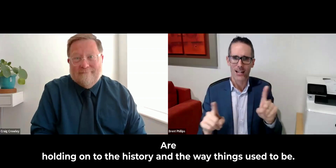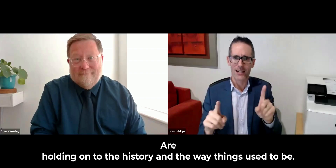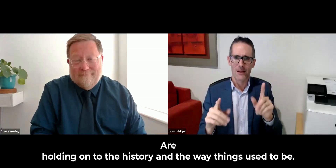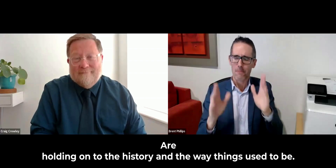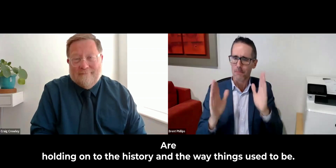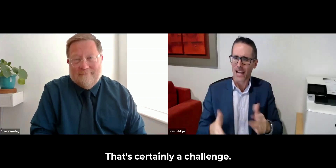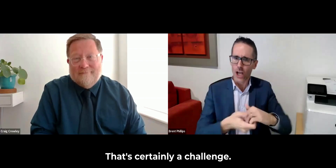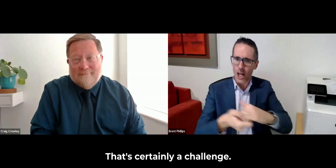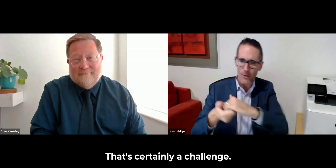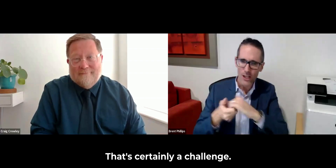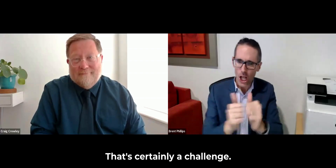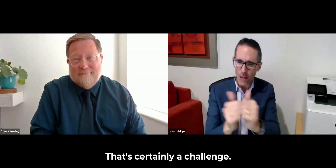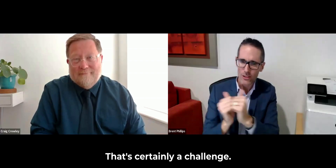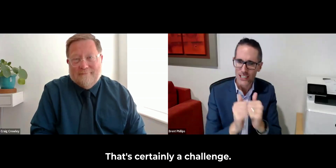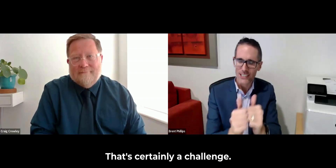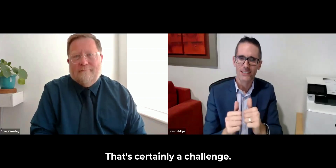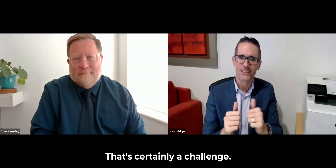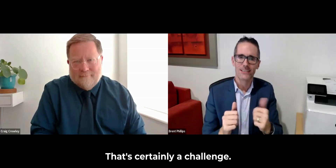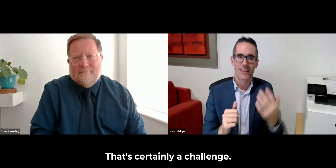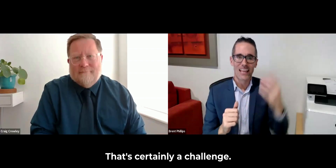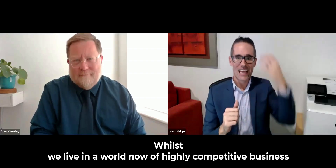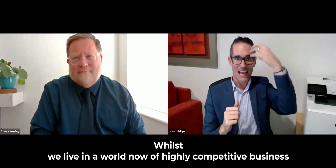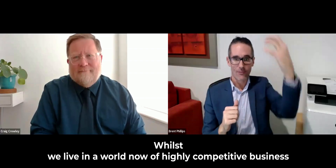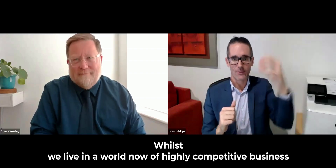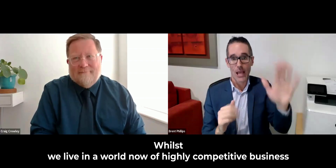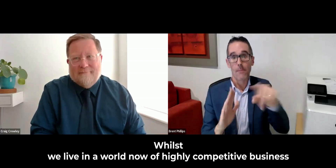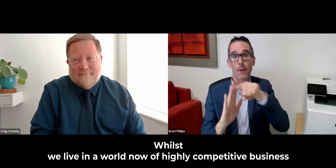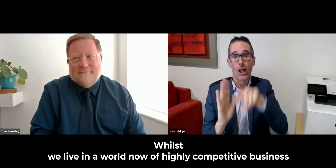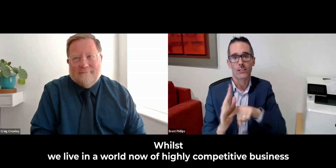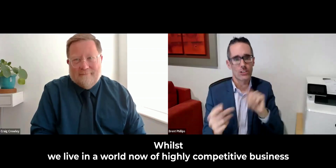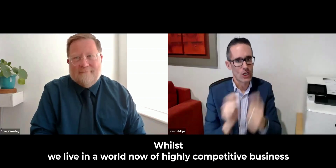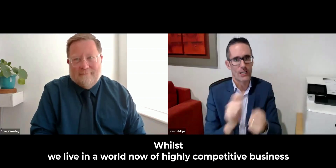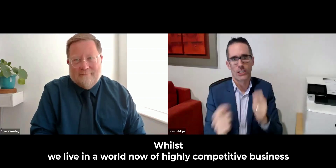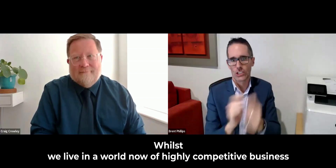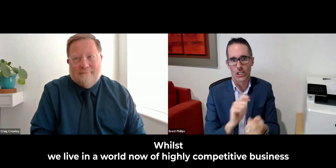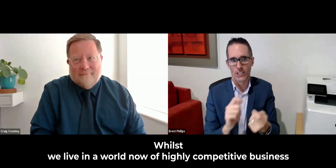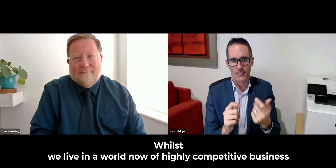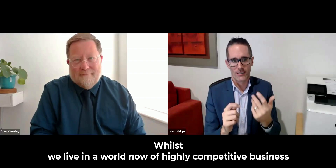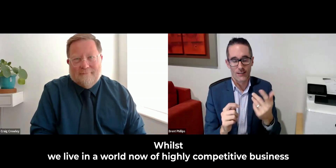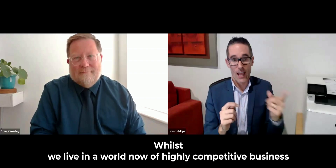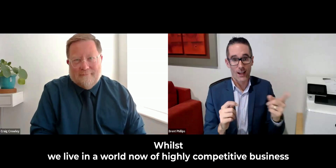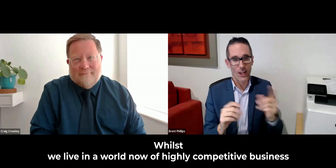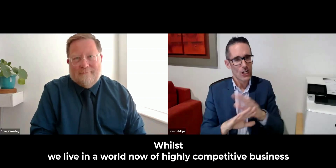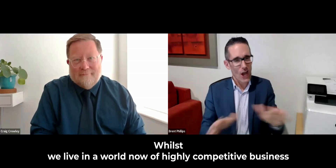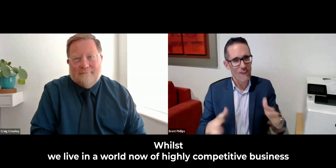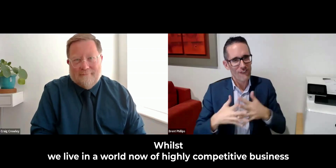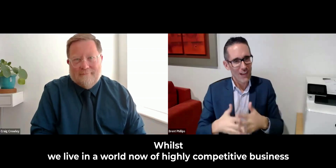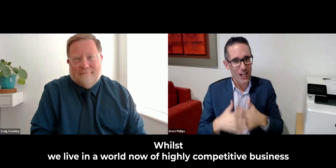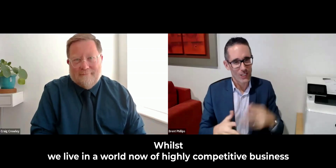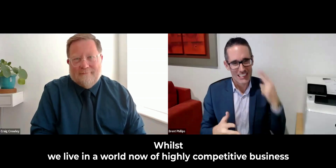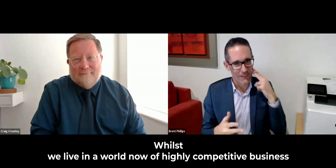to be. That's certainly a challenge. Whilst we live in a world now of highly